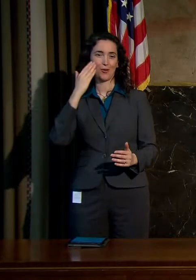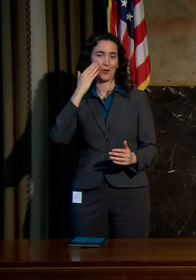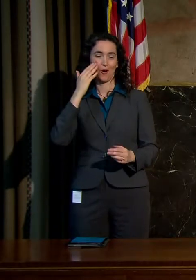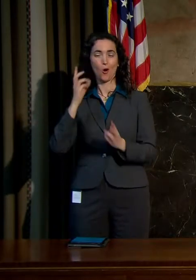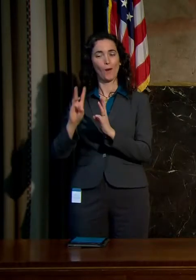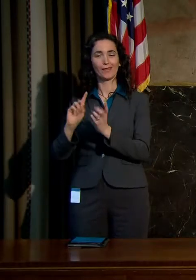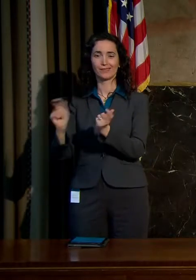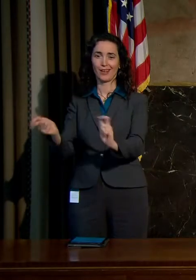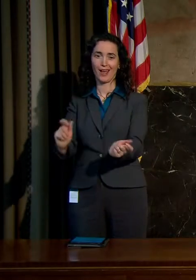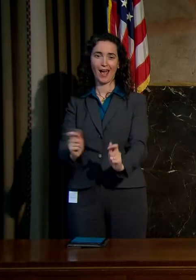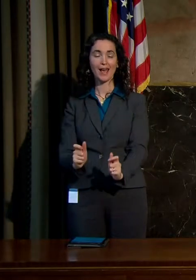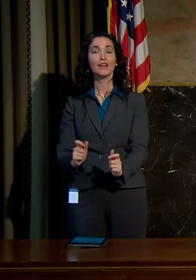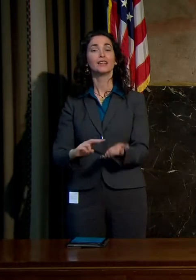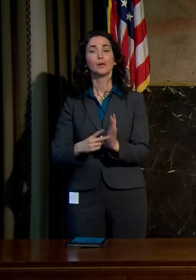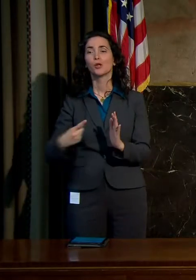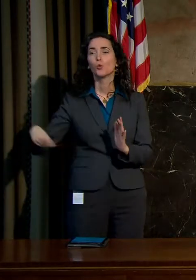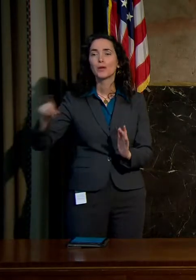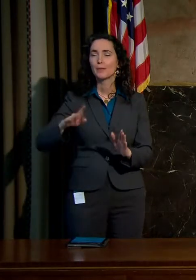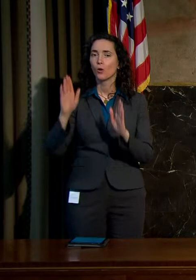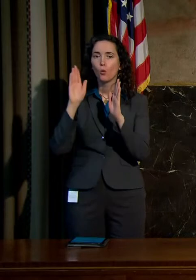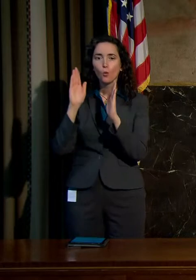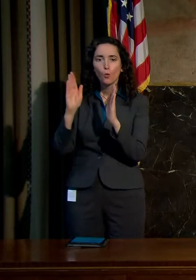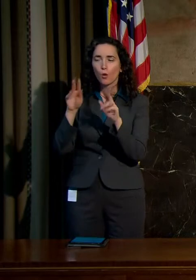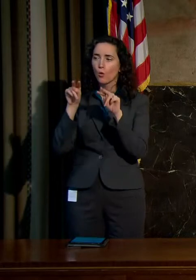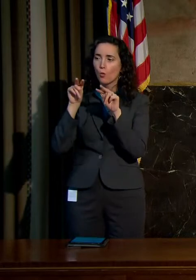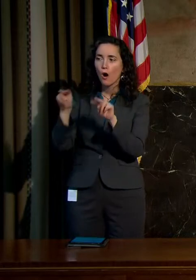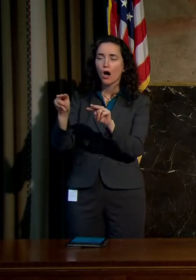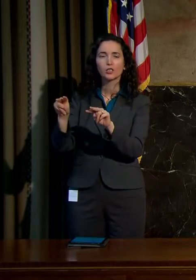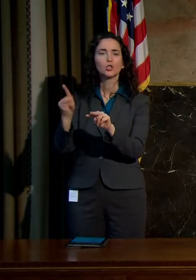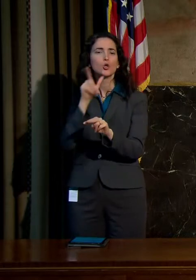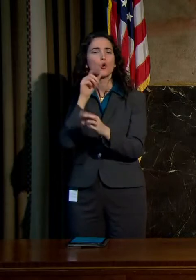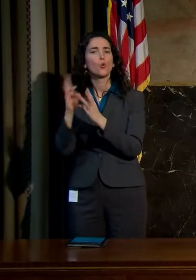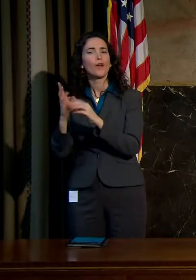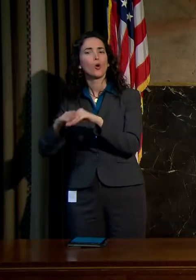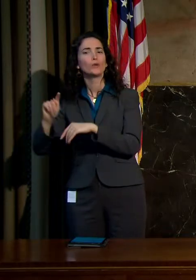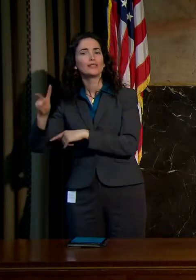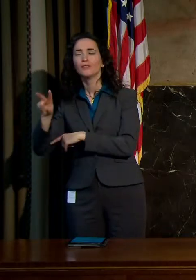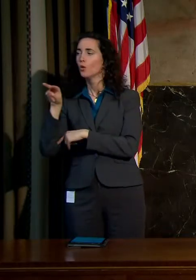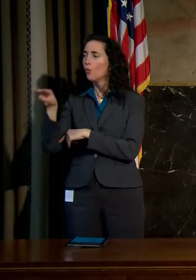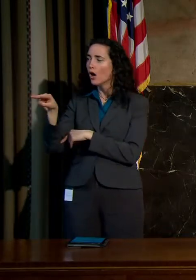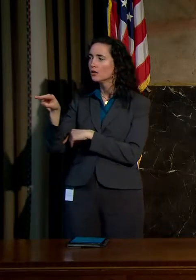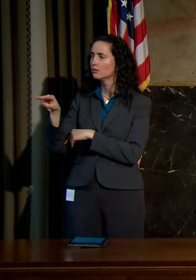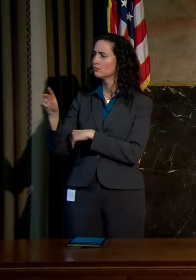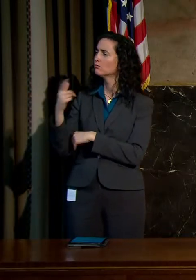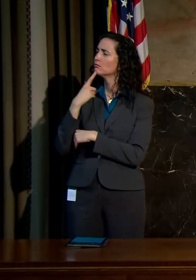attention to what our meteorologists are saying and so forth.